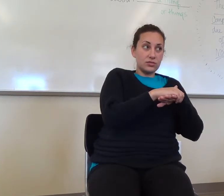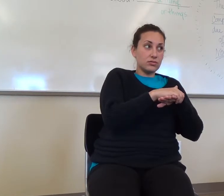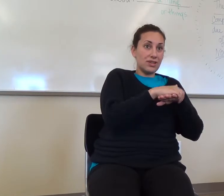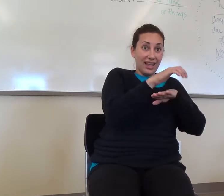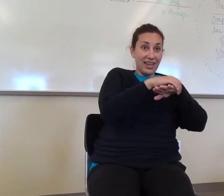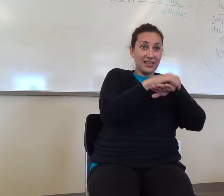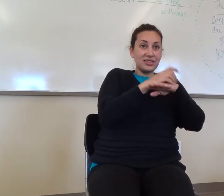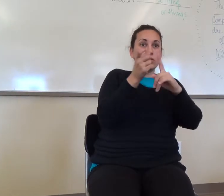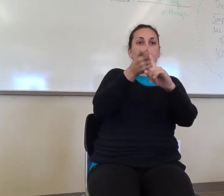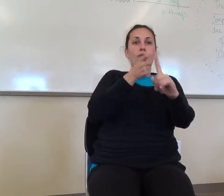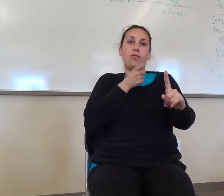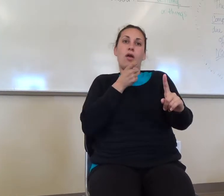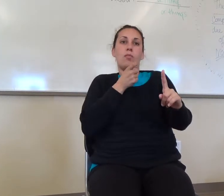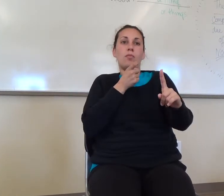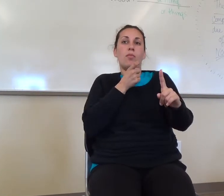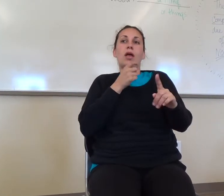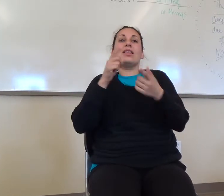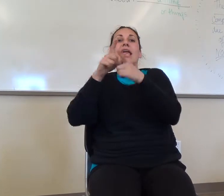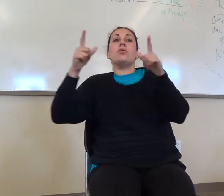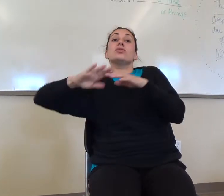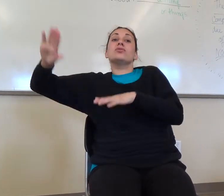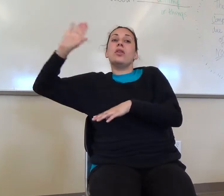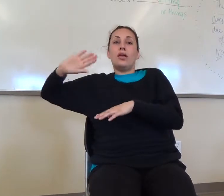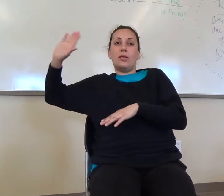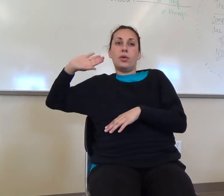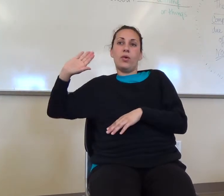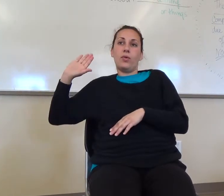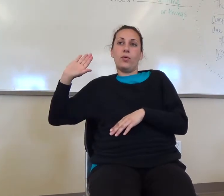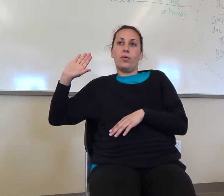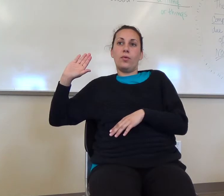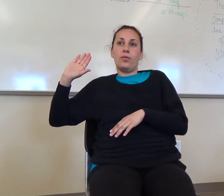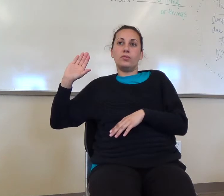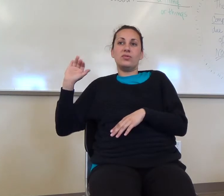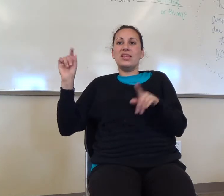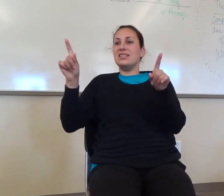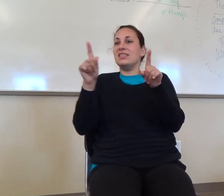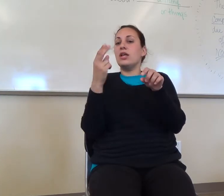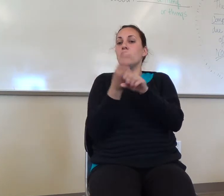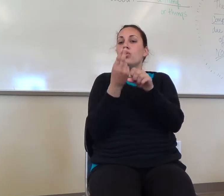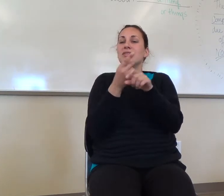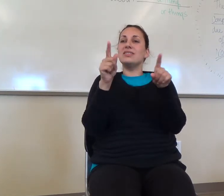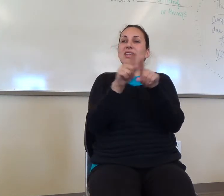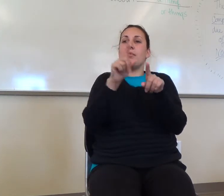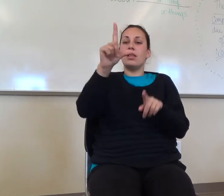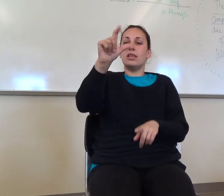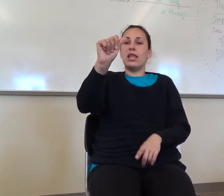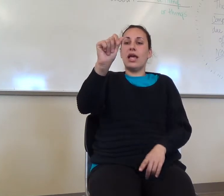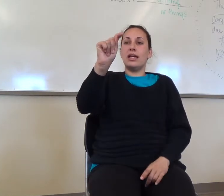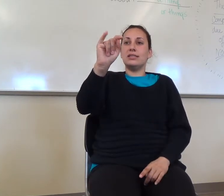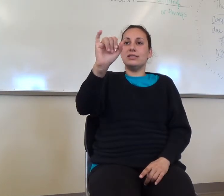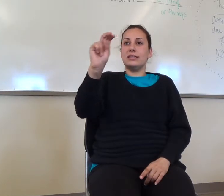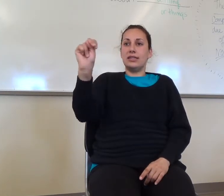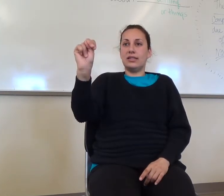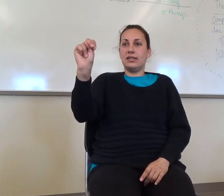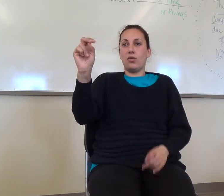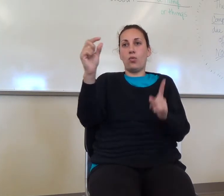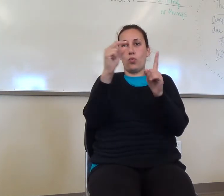those same roots. Okay. So yeah. Okay. So this is one of them.